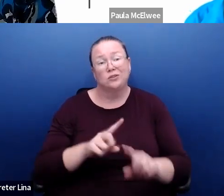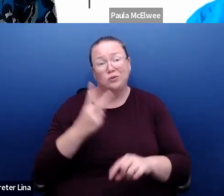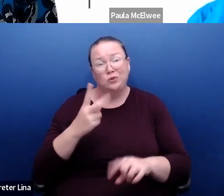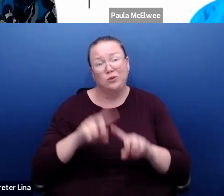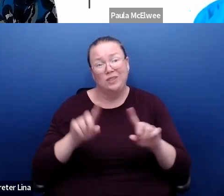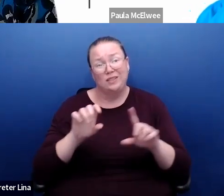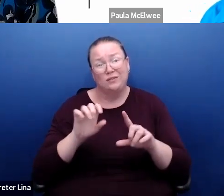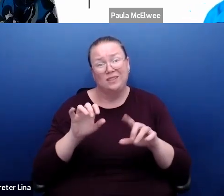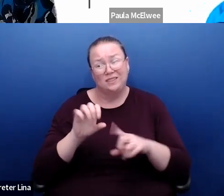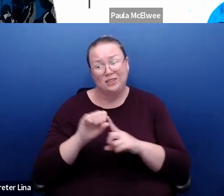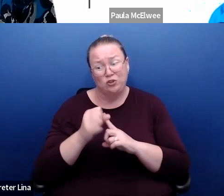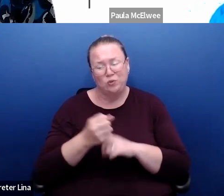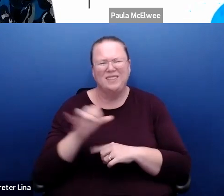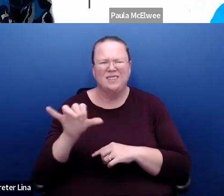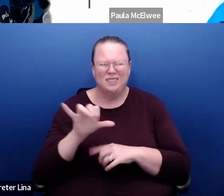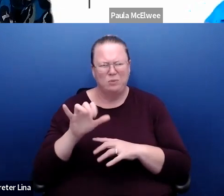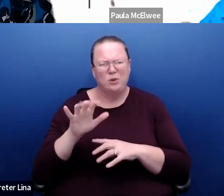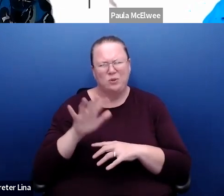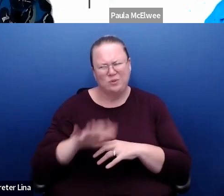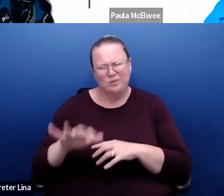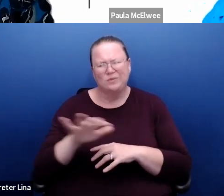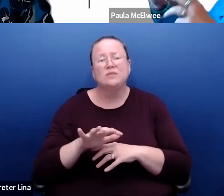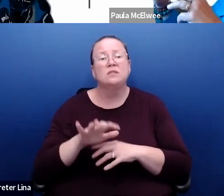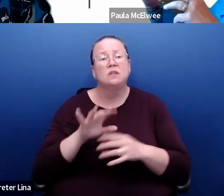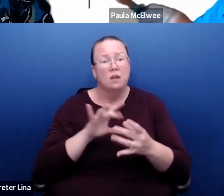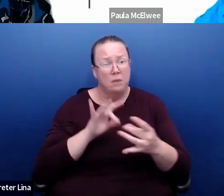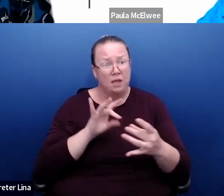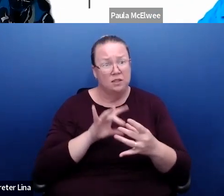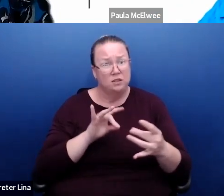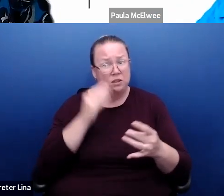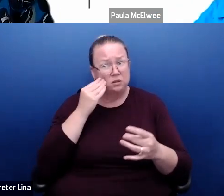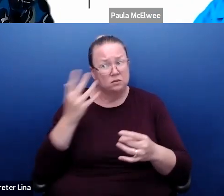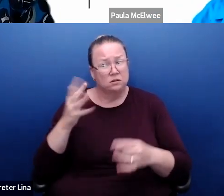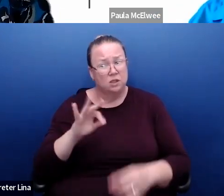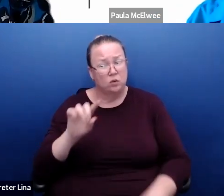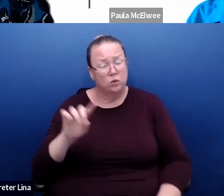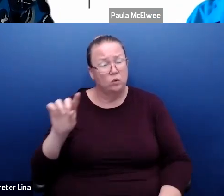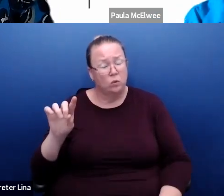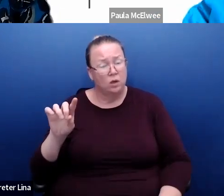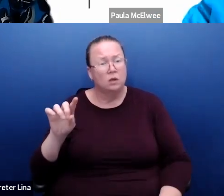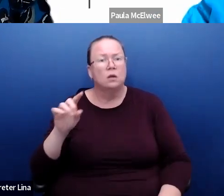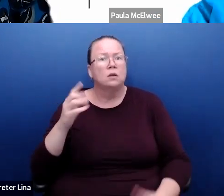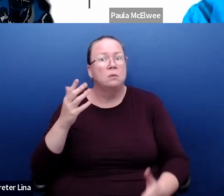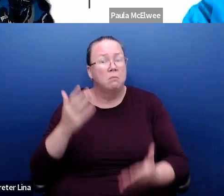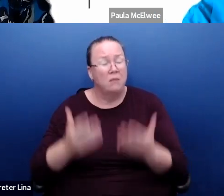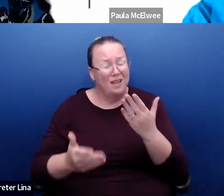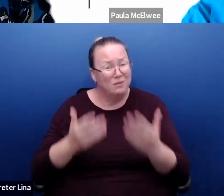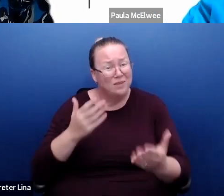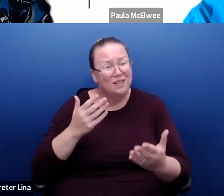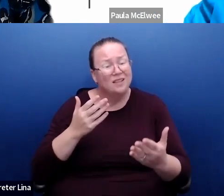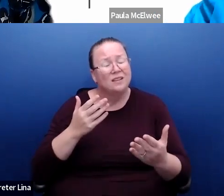similar setting where the message to the 911 operator may have even been